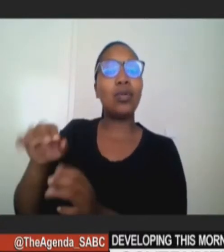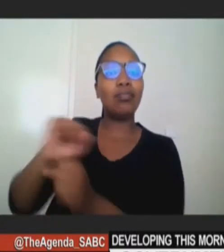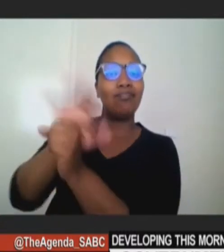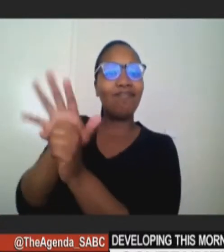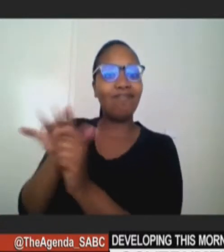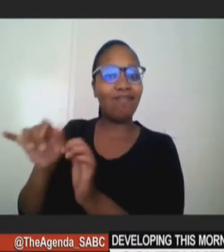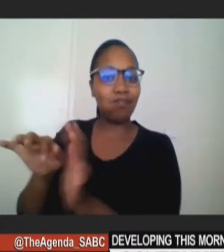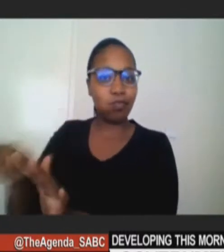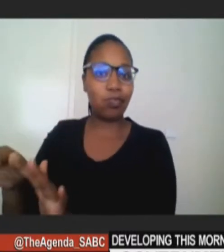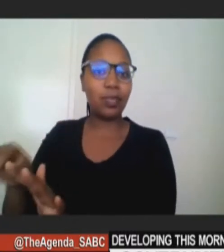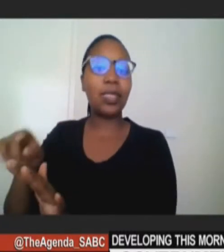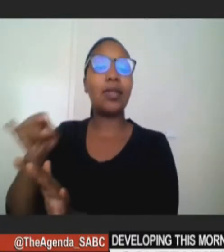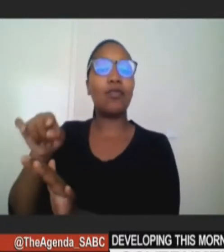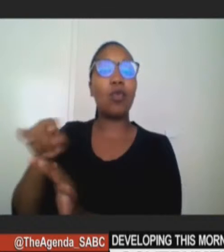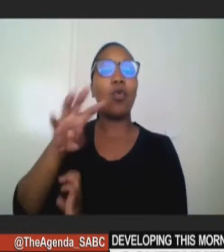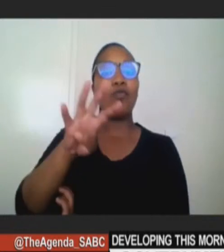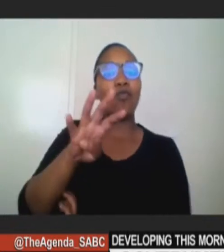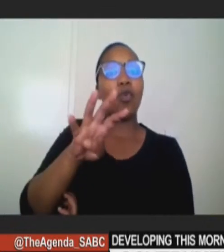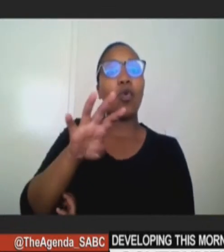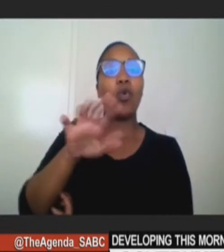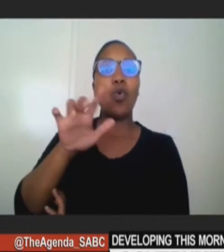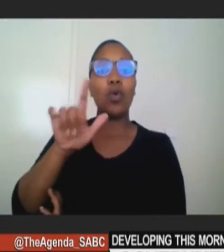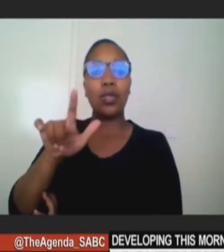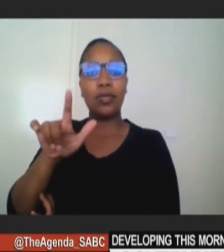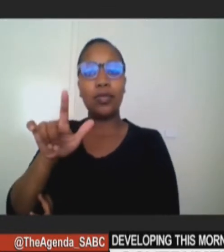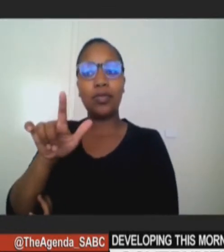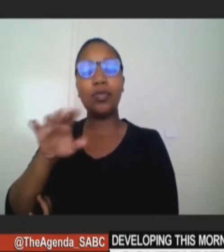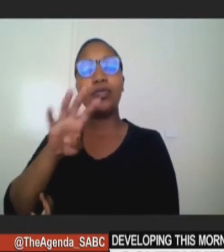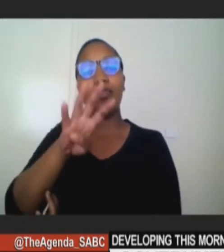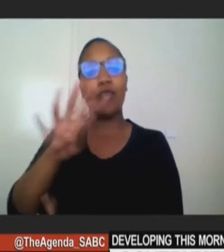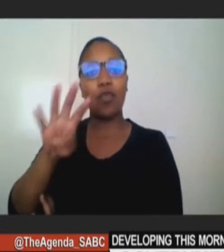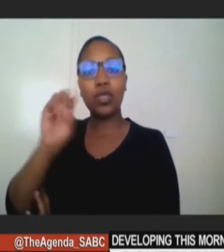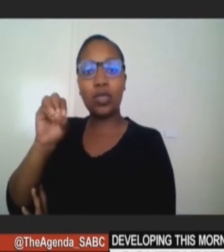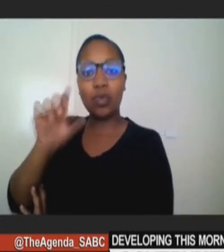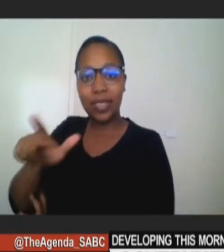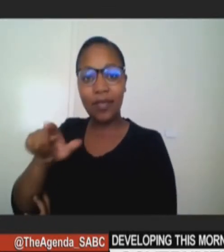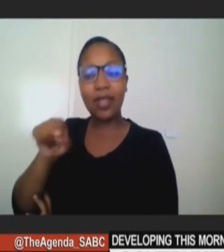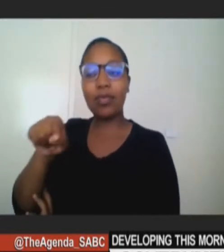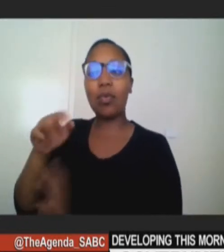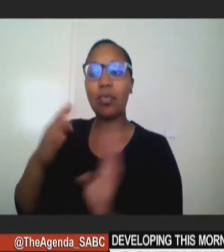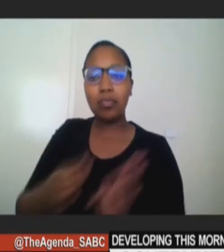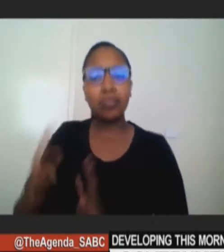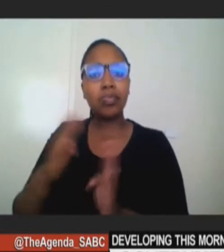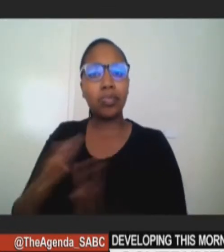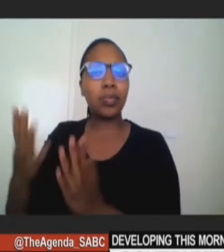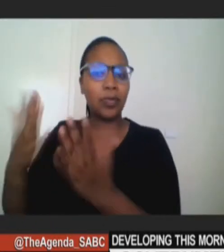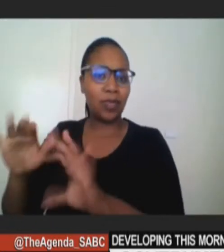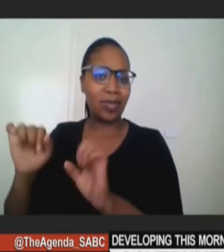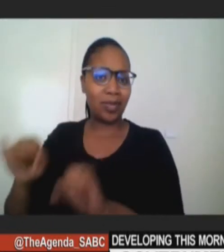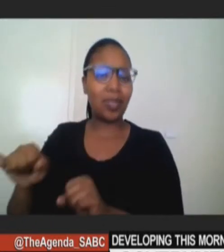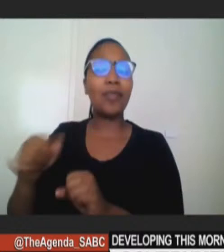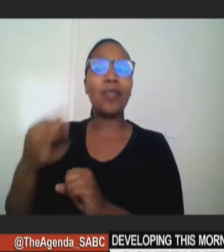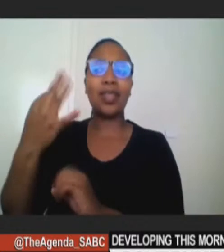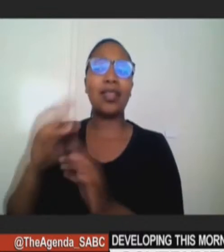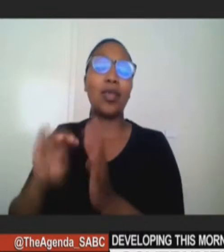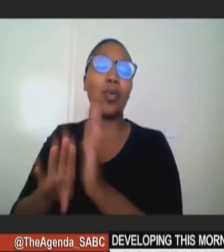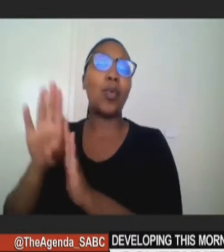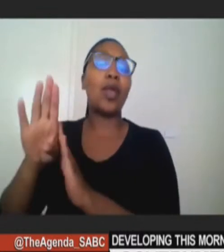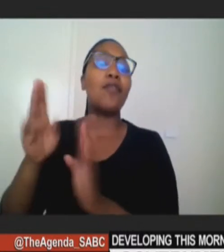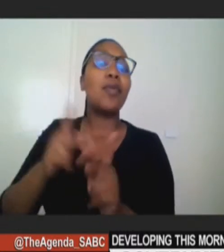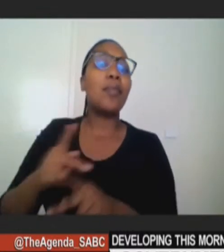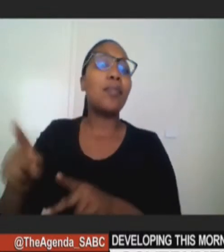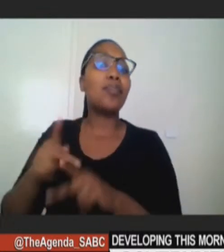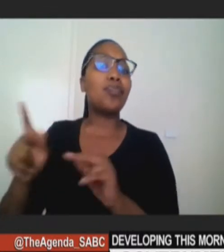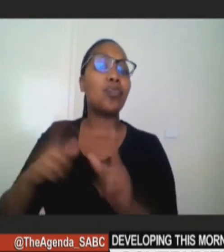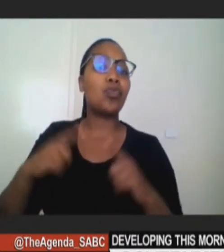take to the fourth wave. So we have been preparing for the fourth wave since the end of the third wave. Secondly, with security of